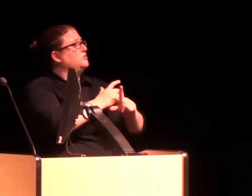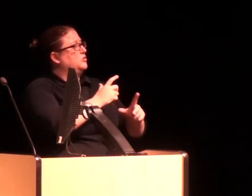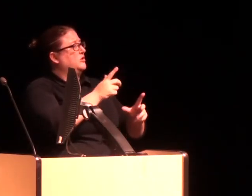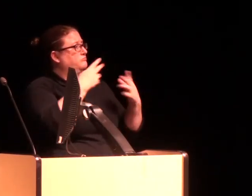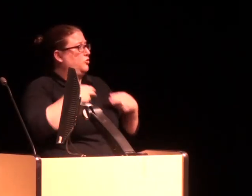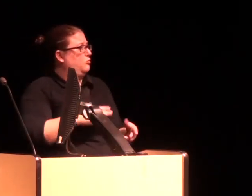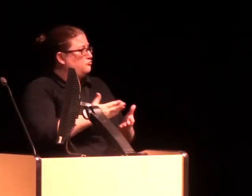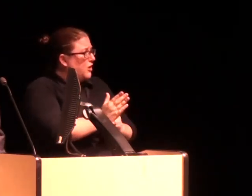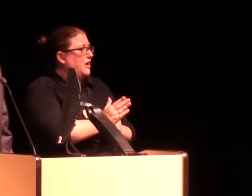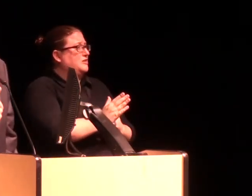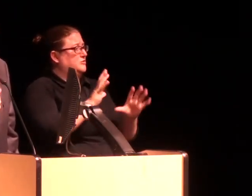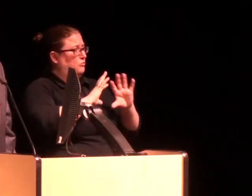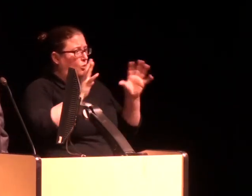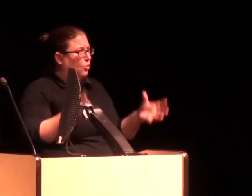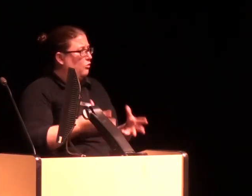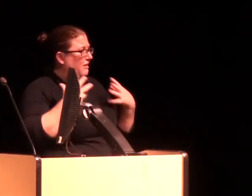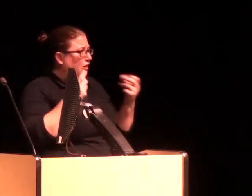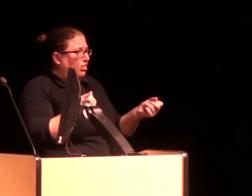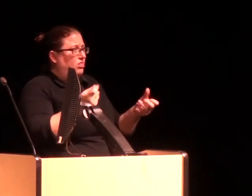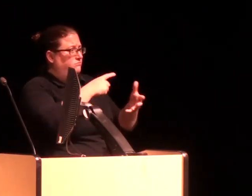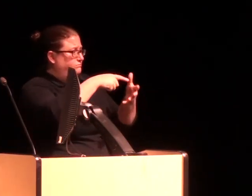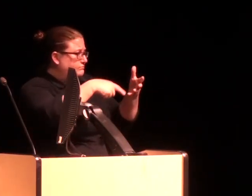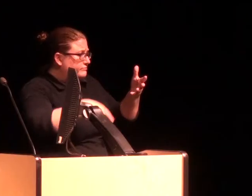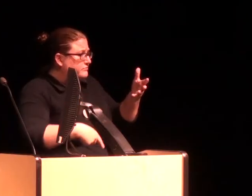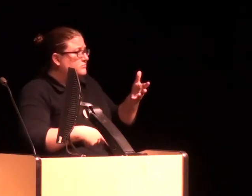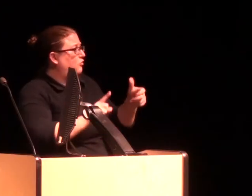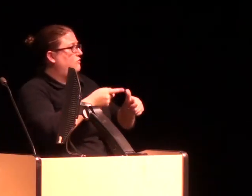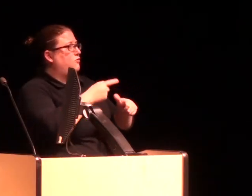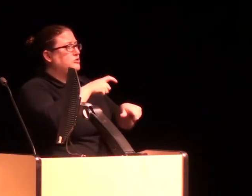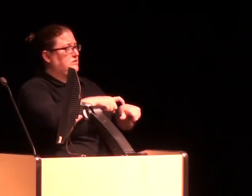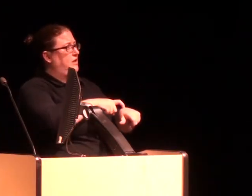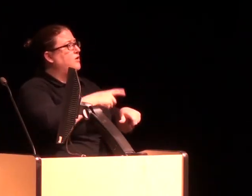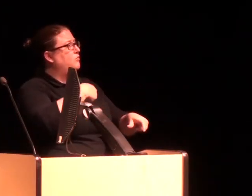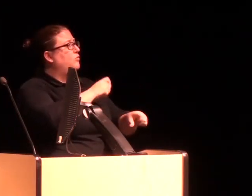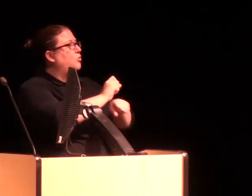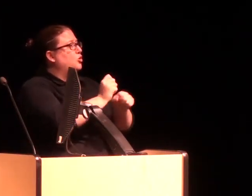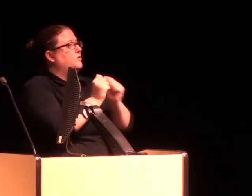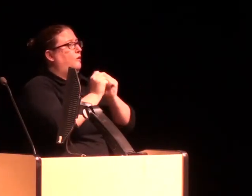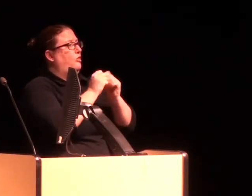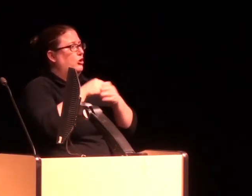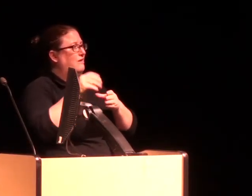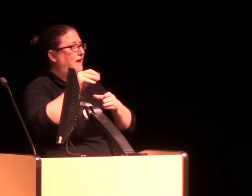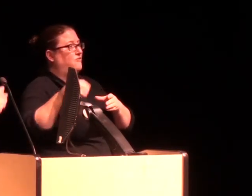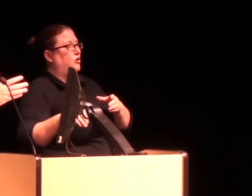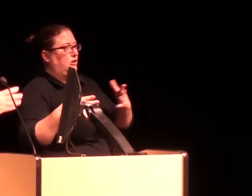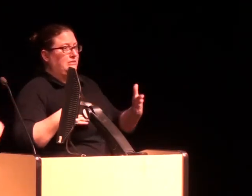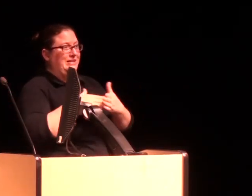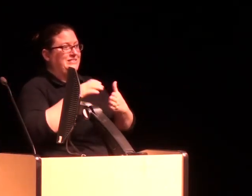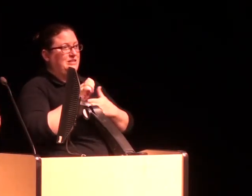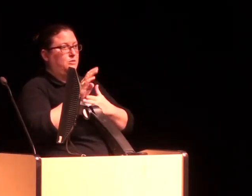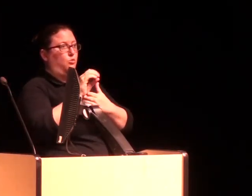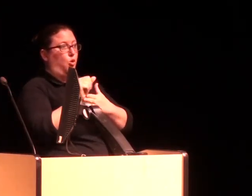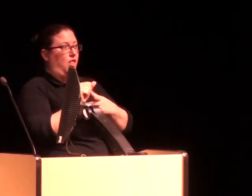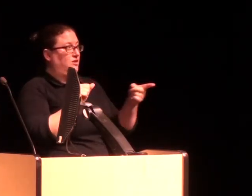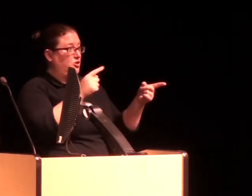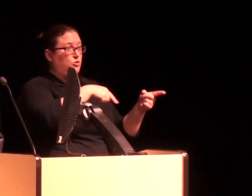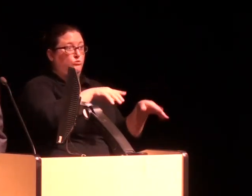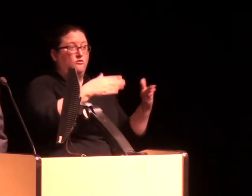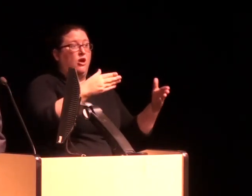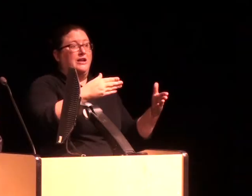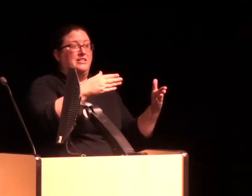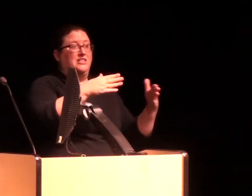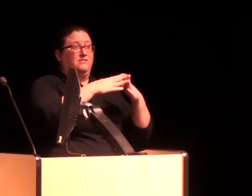health. For the first time, we work together in Africa against Ebola. We provide the facilities. We provide the